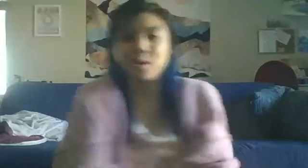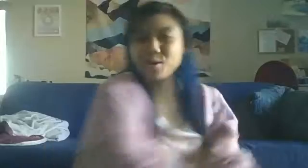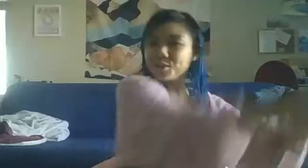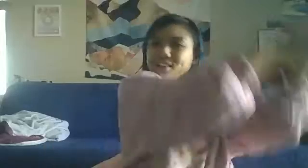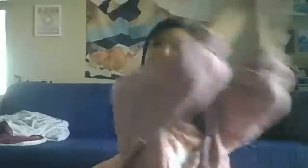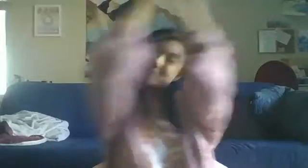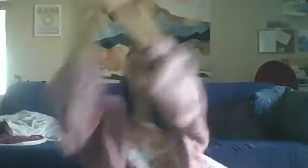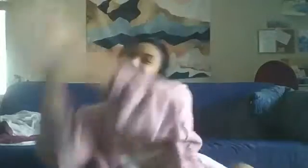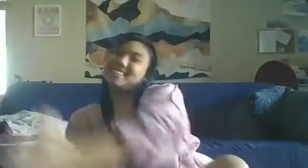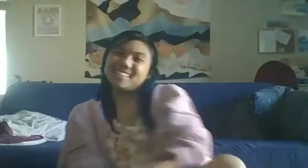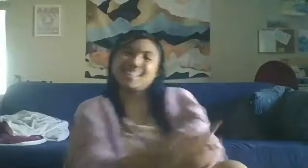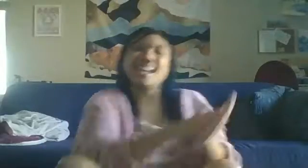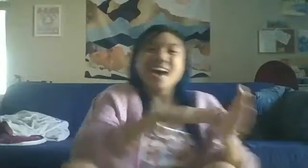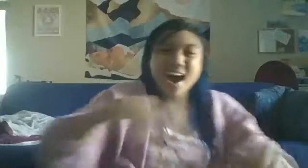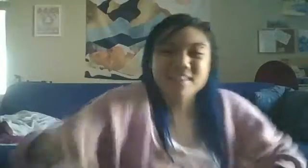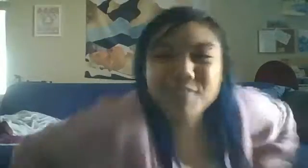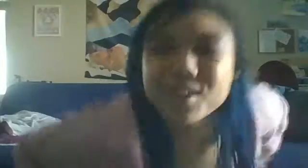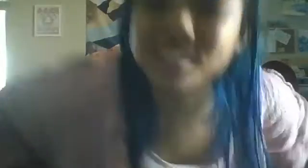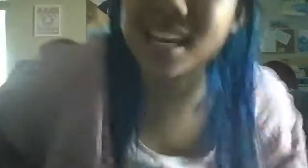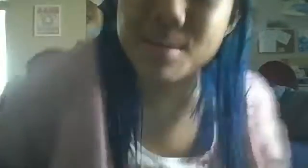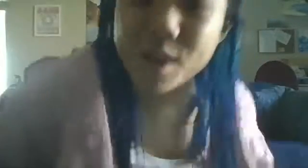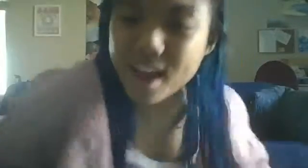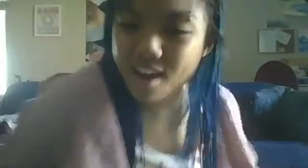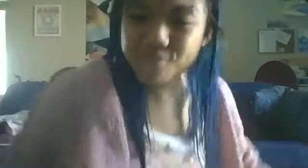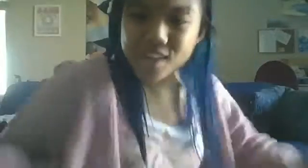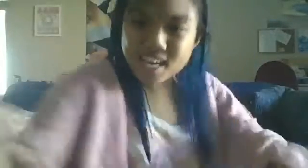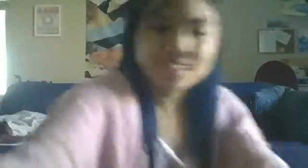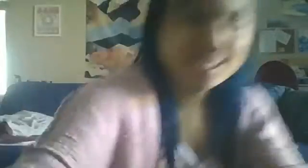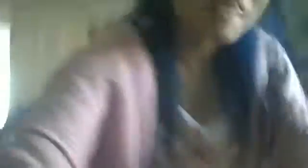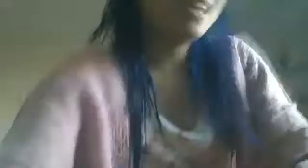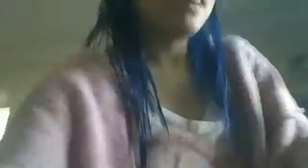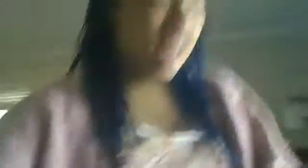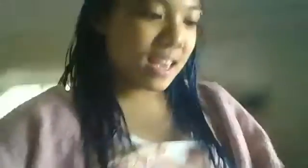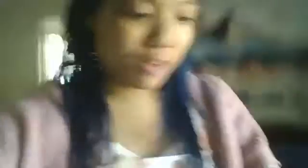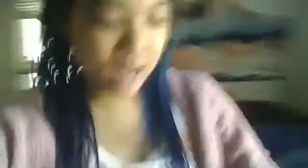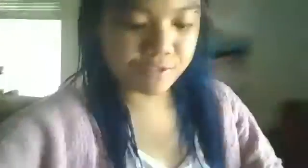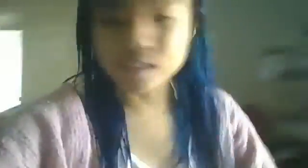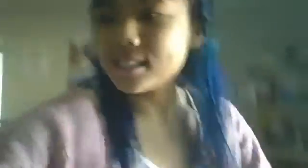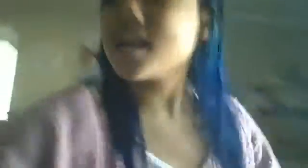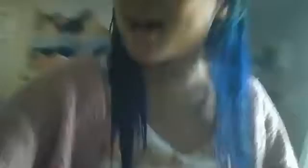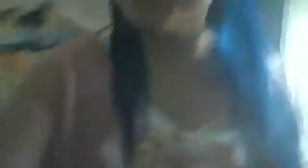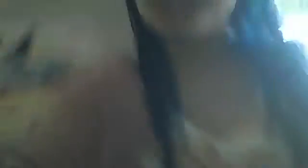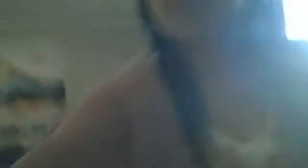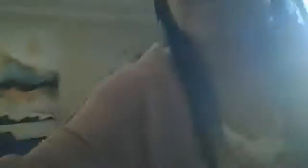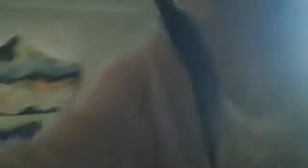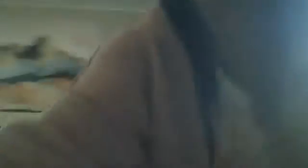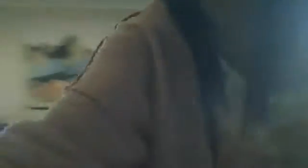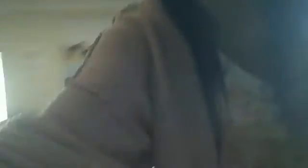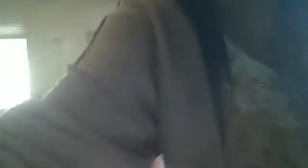earth clap. All right, we're going to get up on our feet and get ready for some superhero movement because